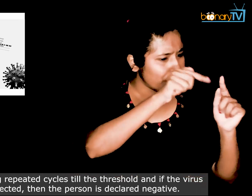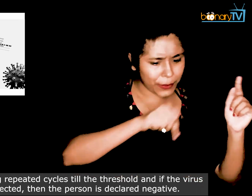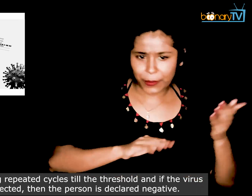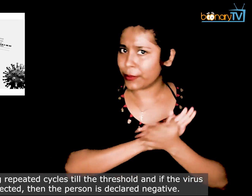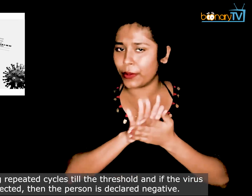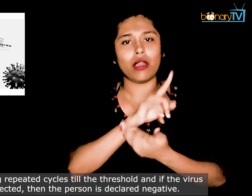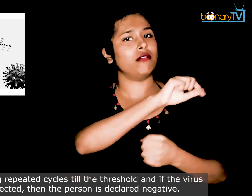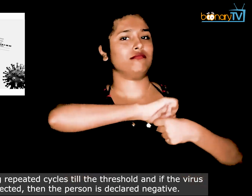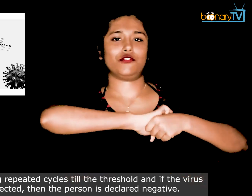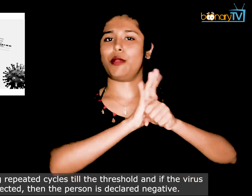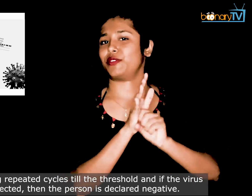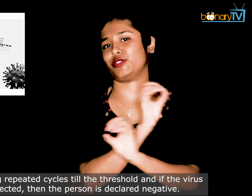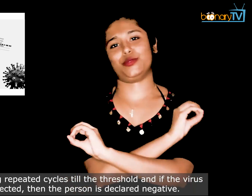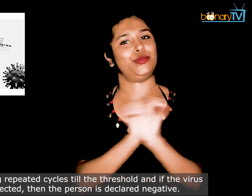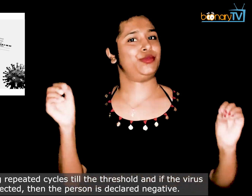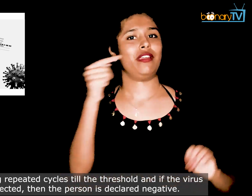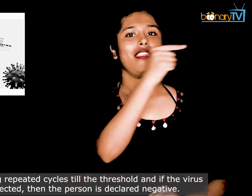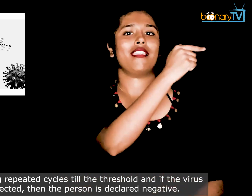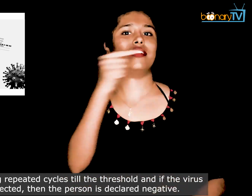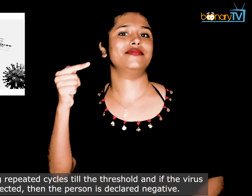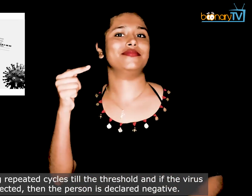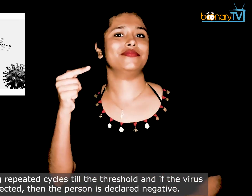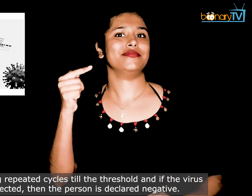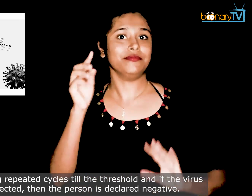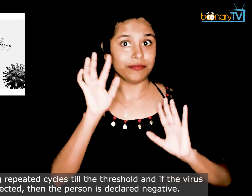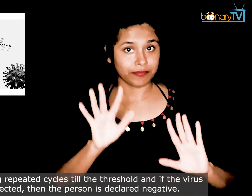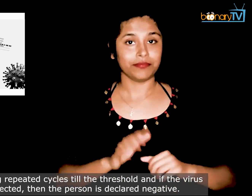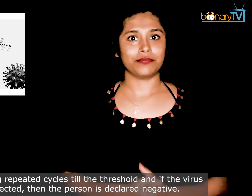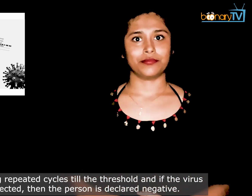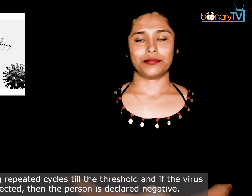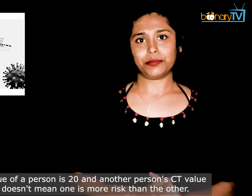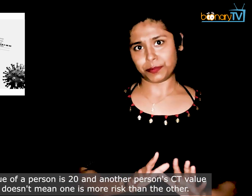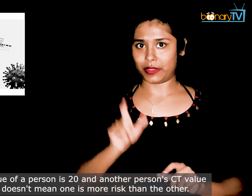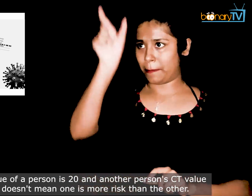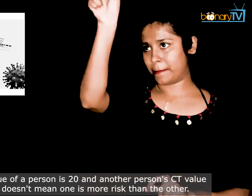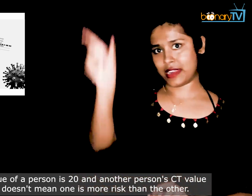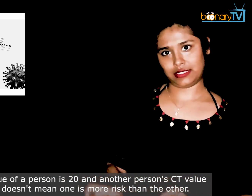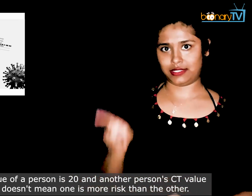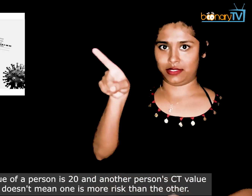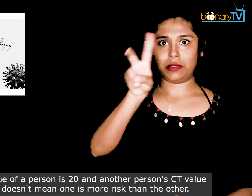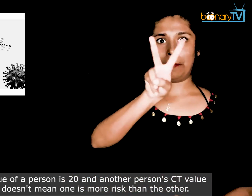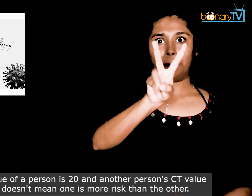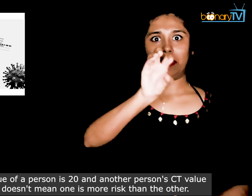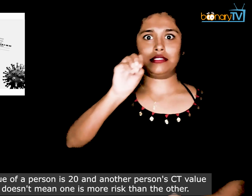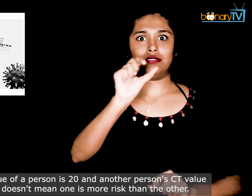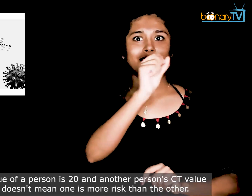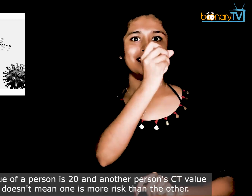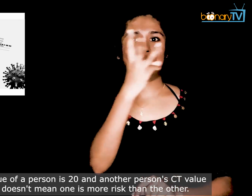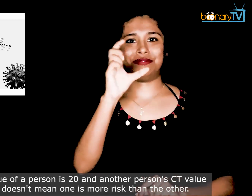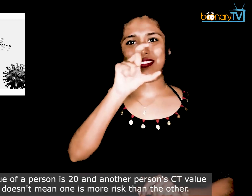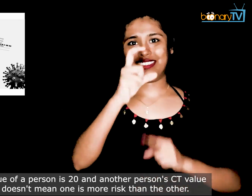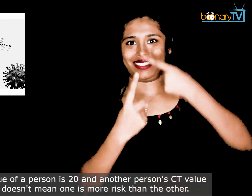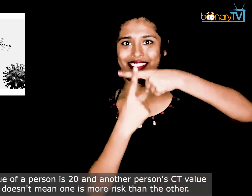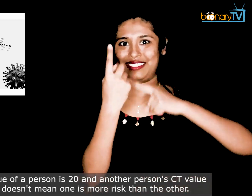detected, then the person is declared negative. So, if the CT value of a person is 20,